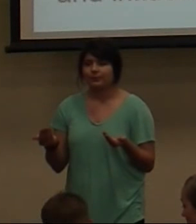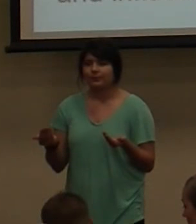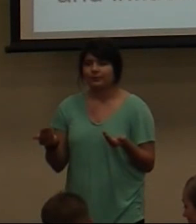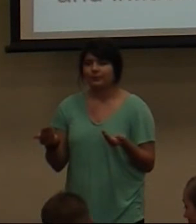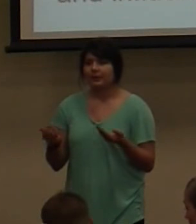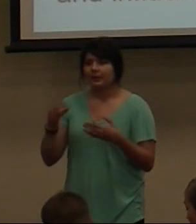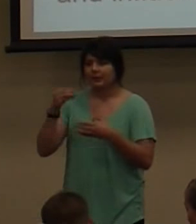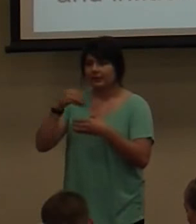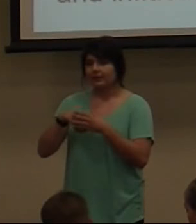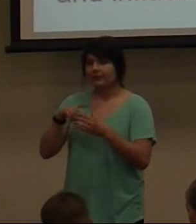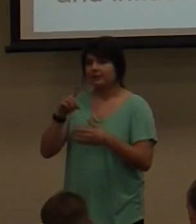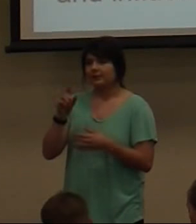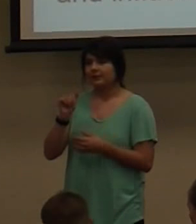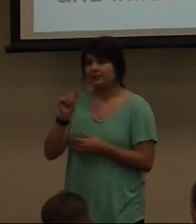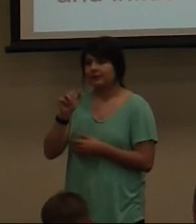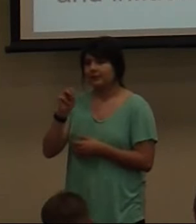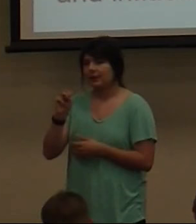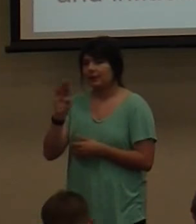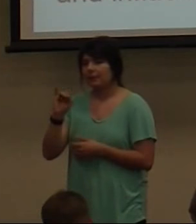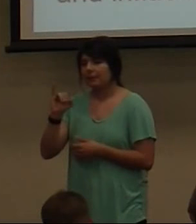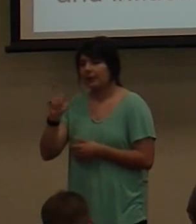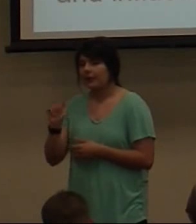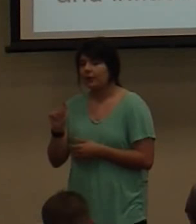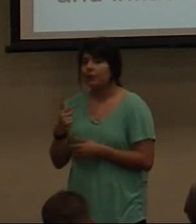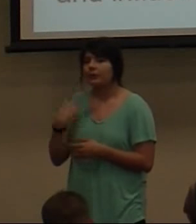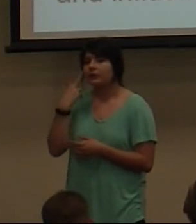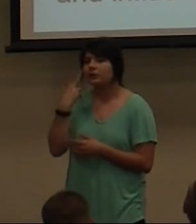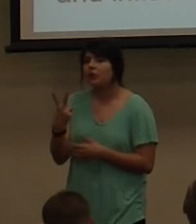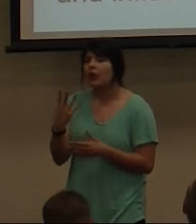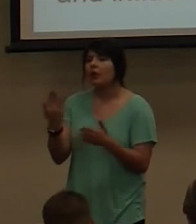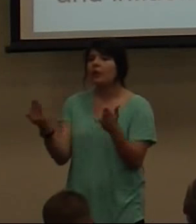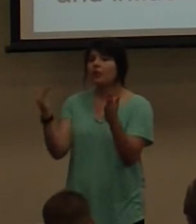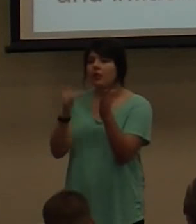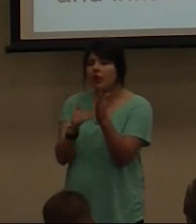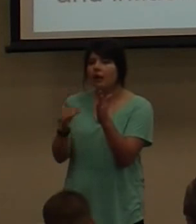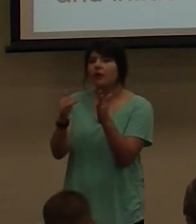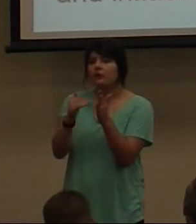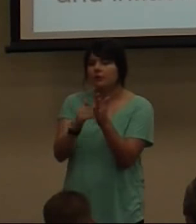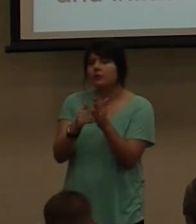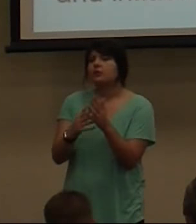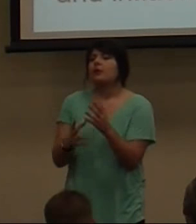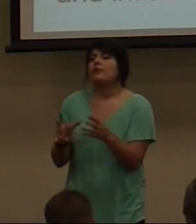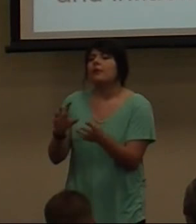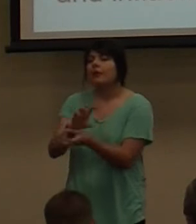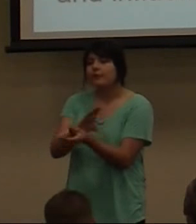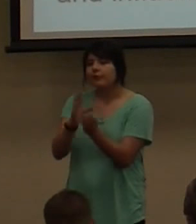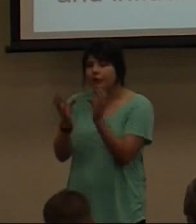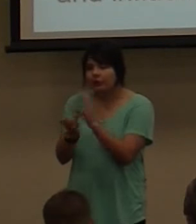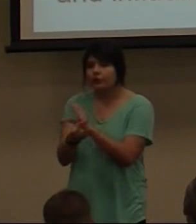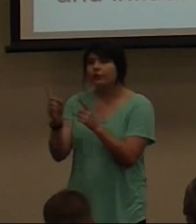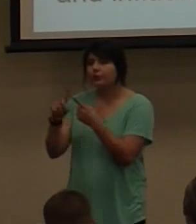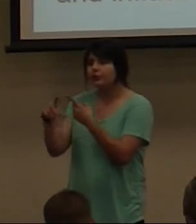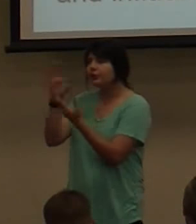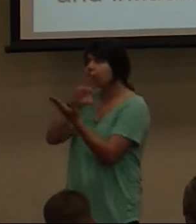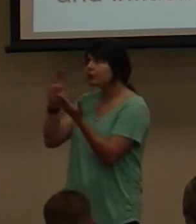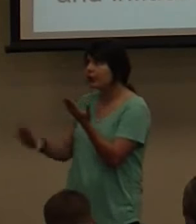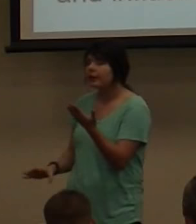in Zambia, we saw thousands of conversions to Christ. It's easily, at